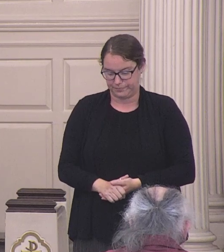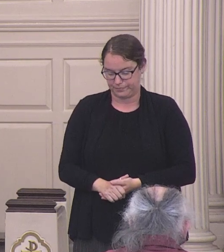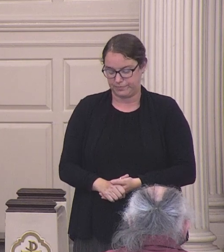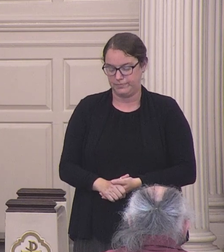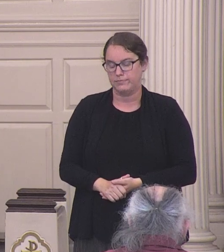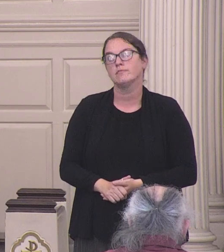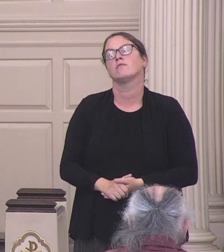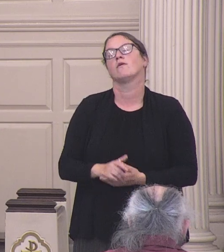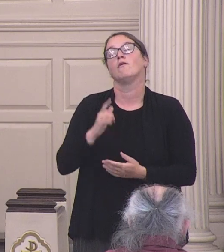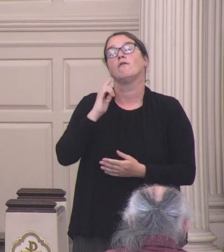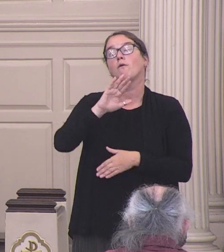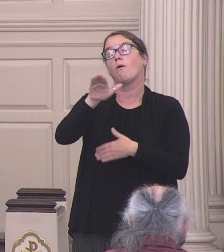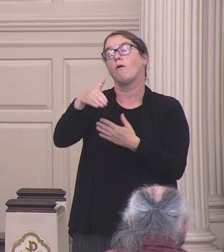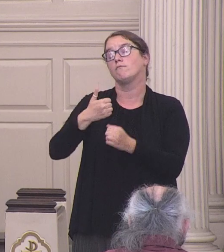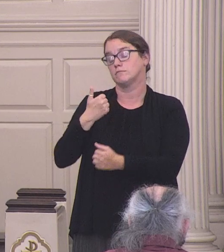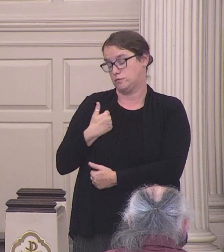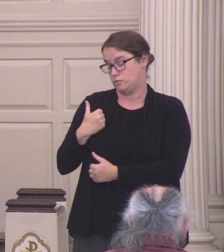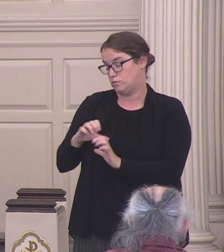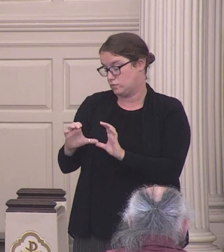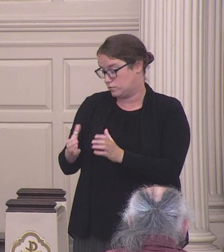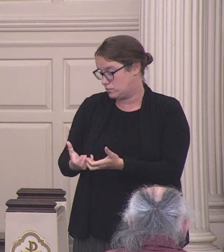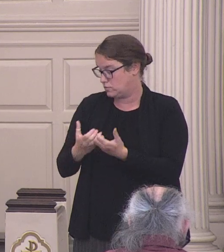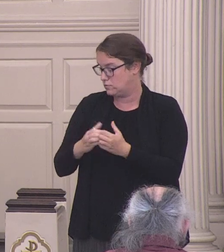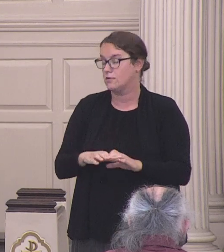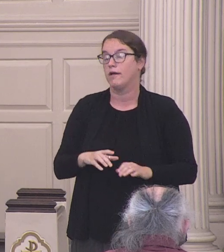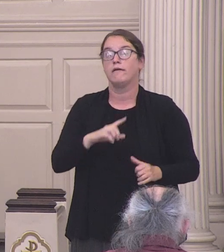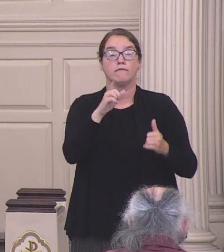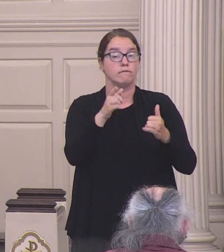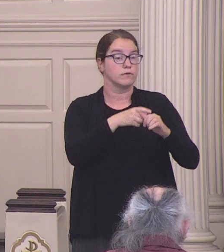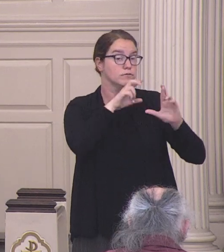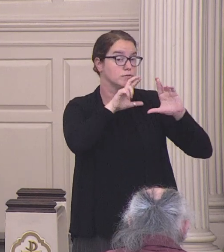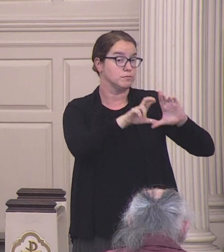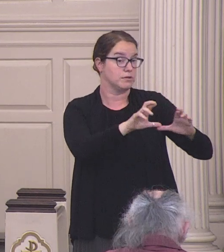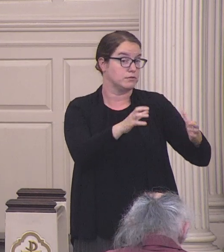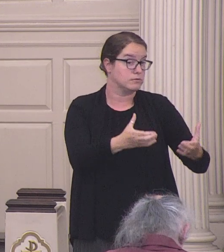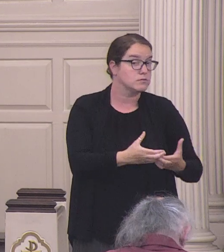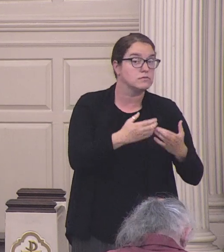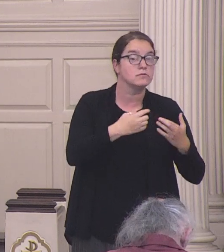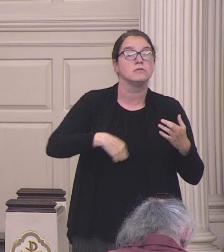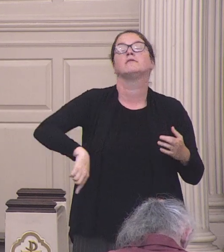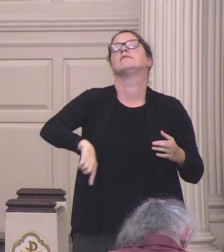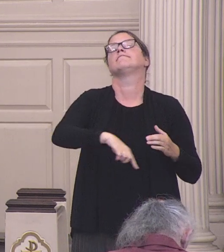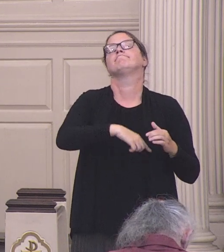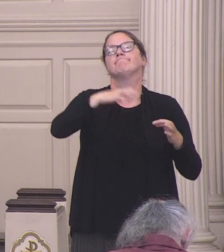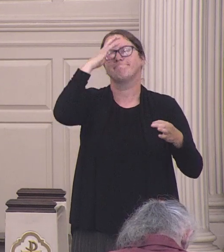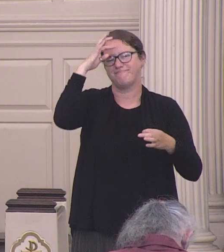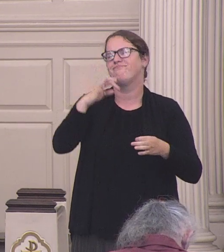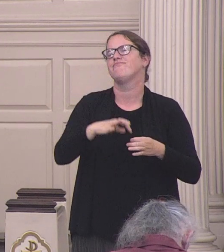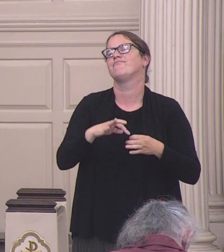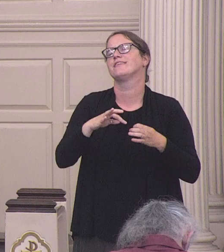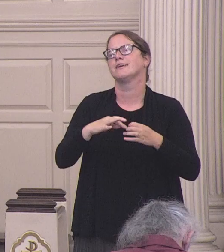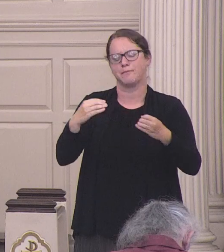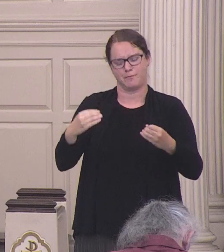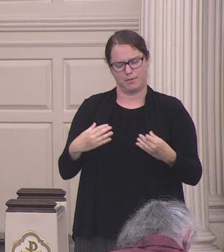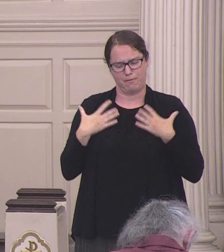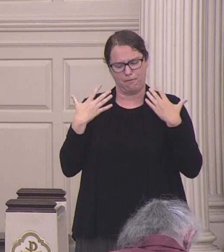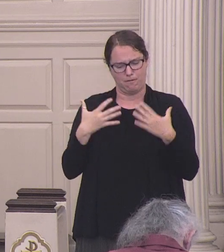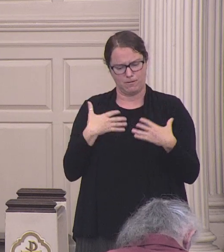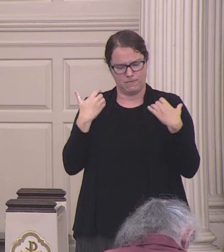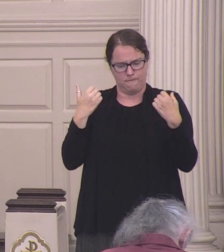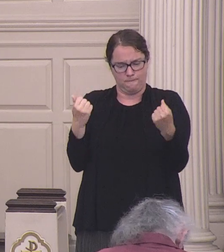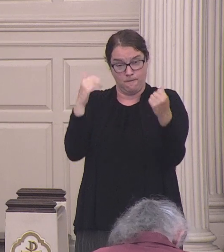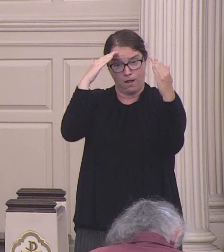For all the soldiers on active duty and the first responders, that they persevere in faith with courage, hope,